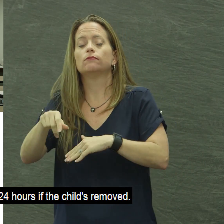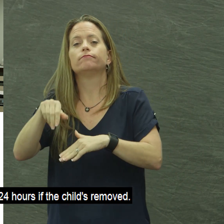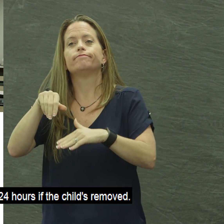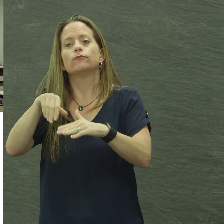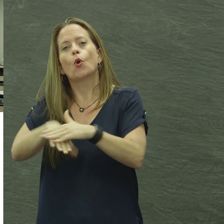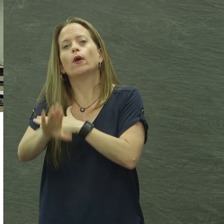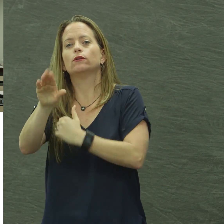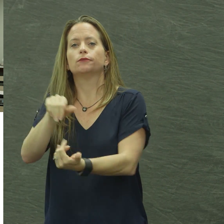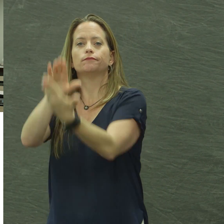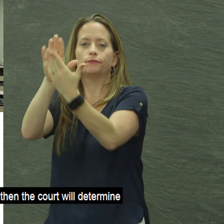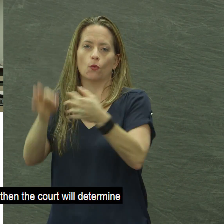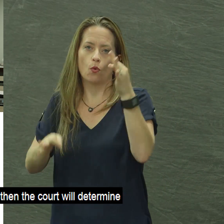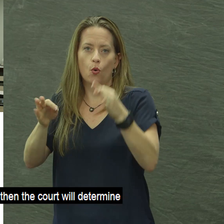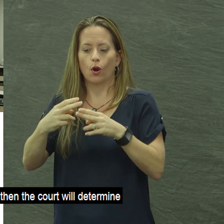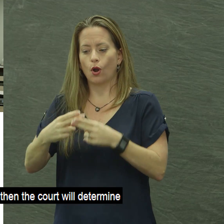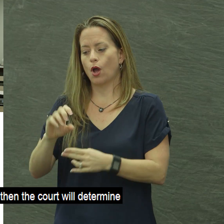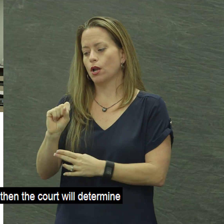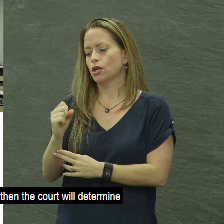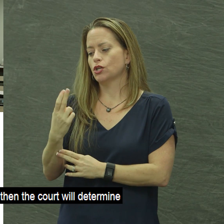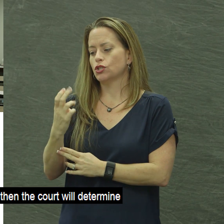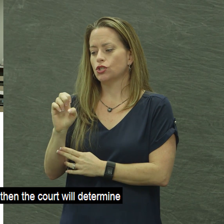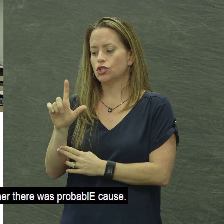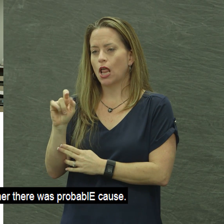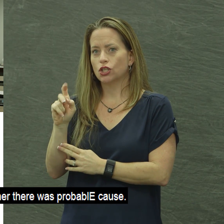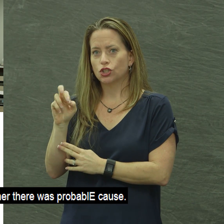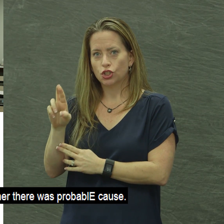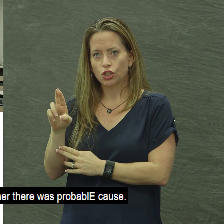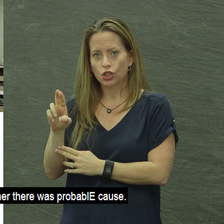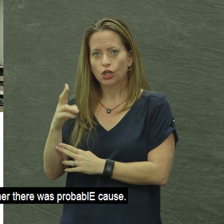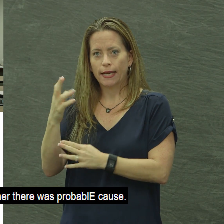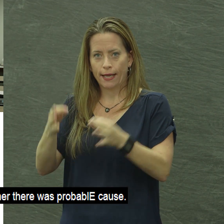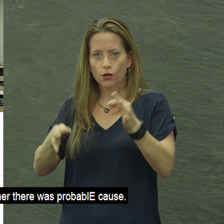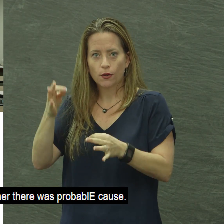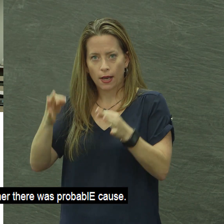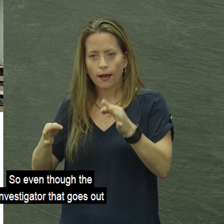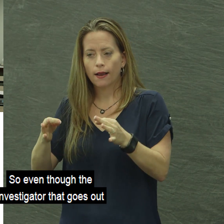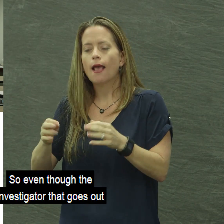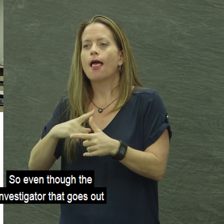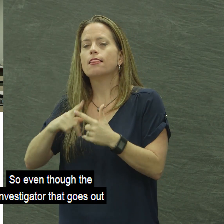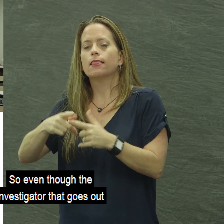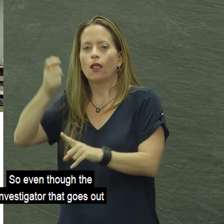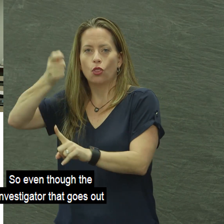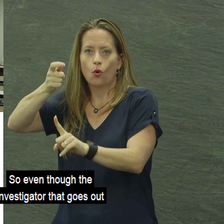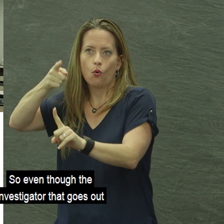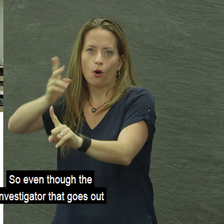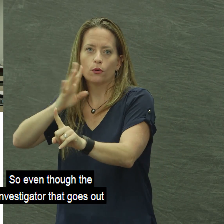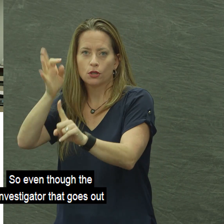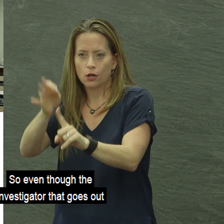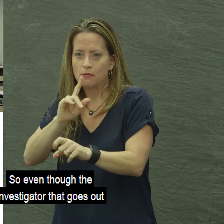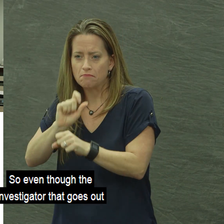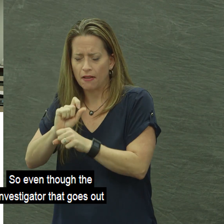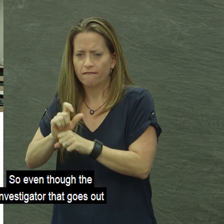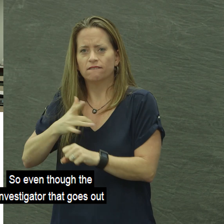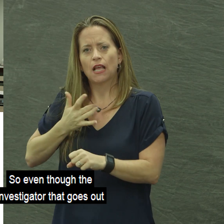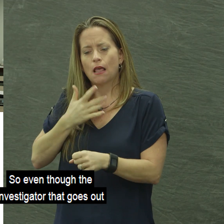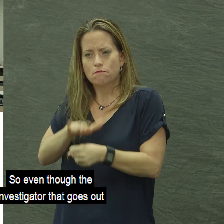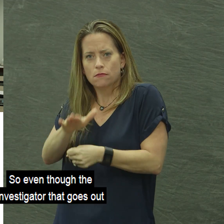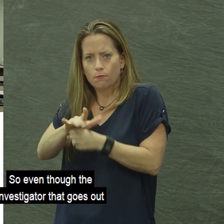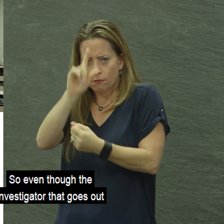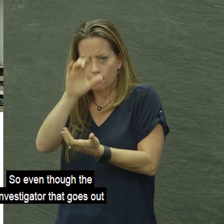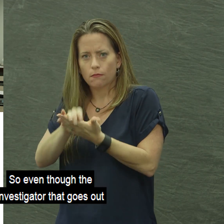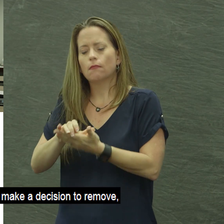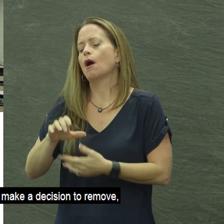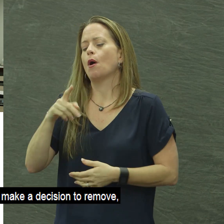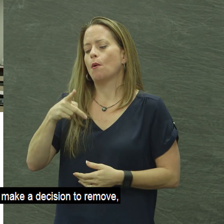removed. And then the court will determine whether there was probable cause. So even though the investigator